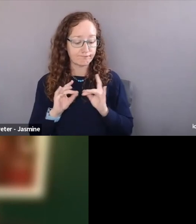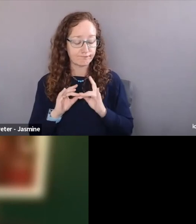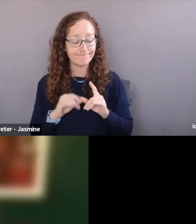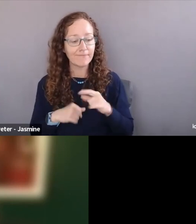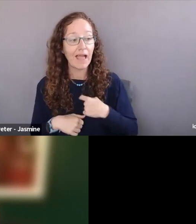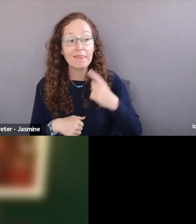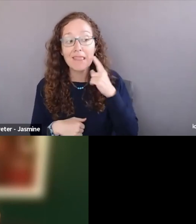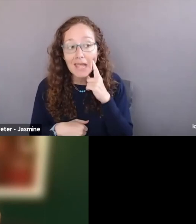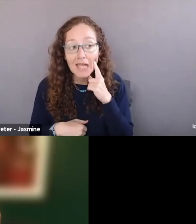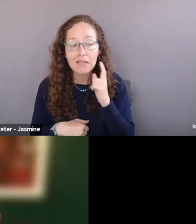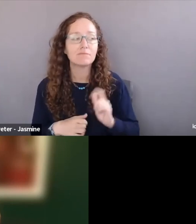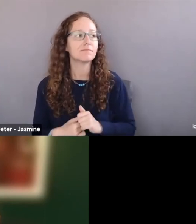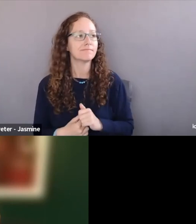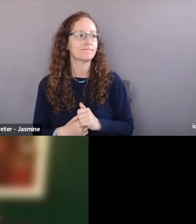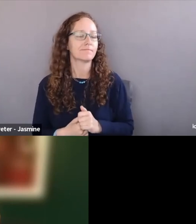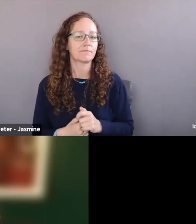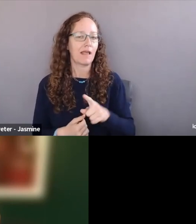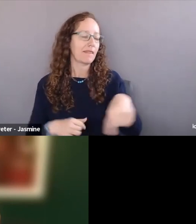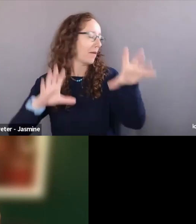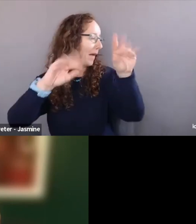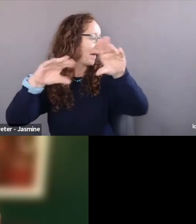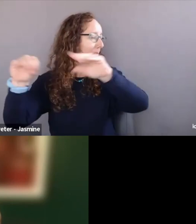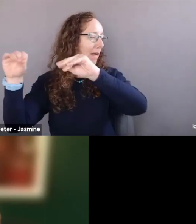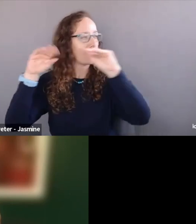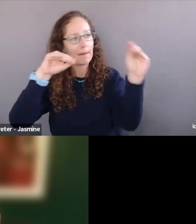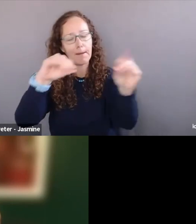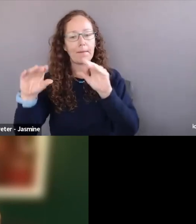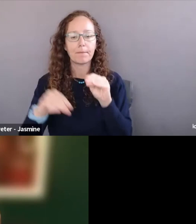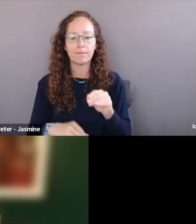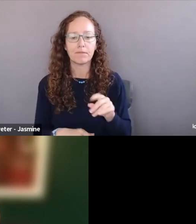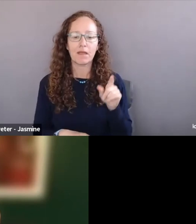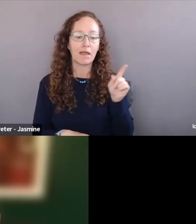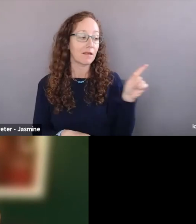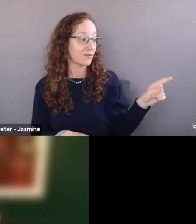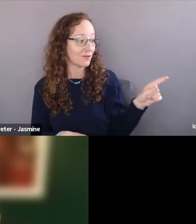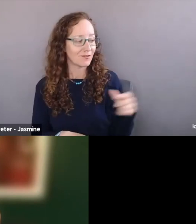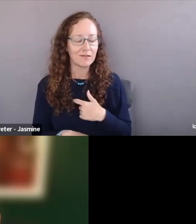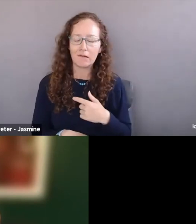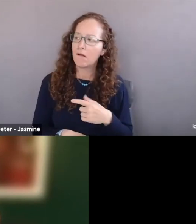know, and they were still all talking. And you said, hold on a second.